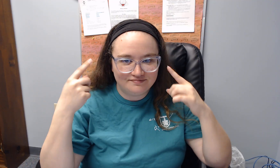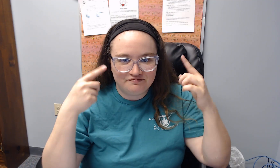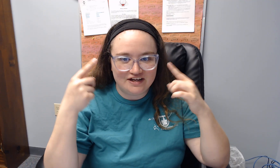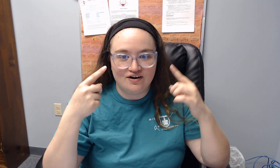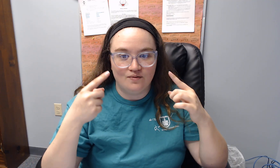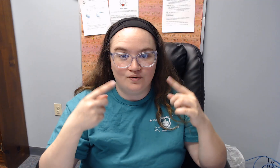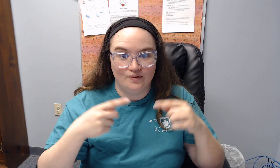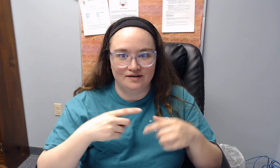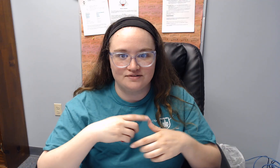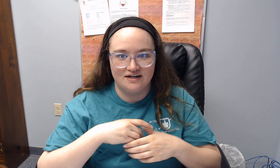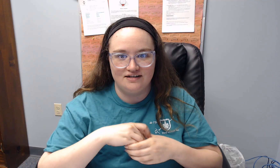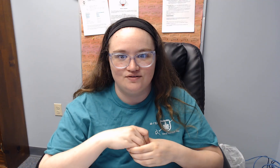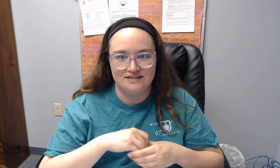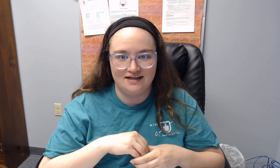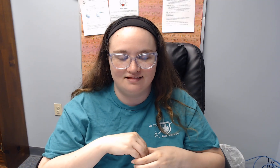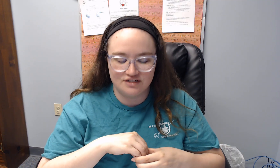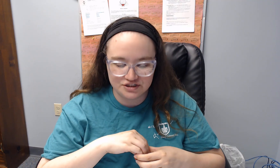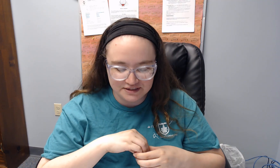figure out what word I'm trying to use in English.